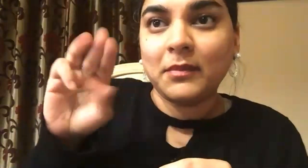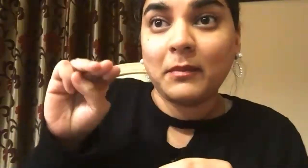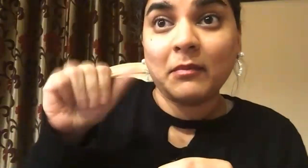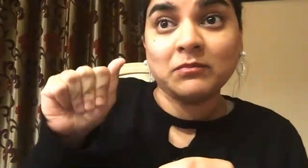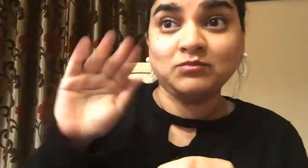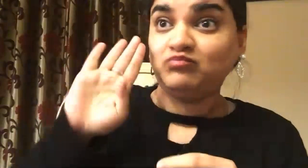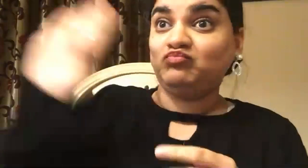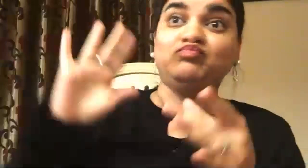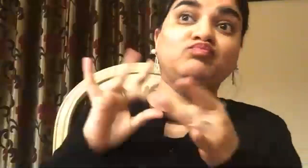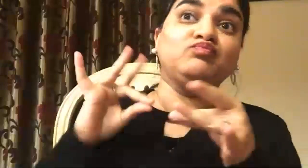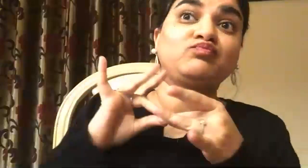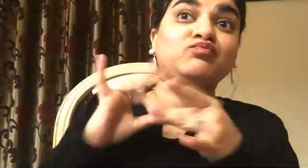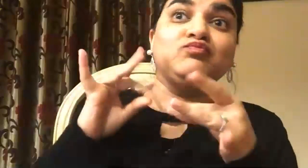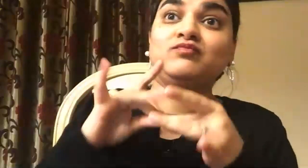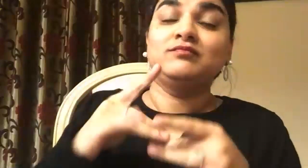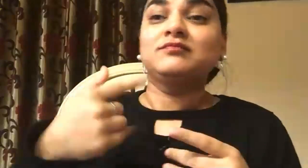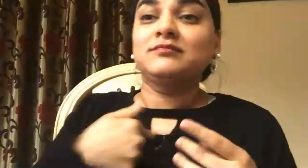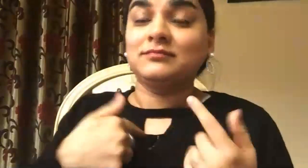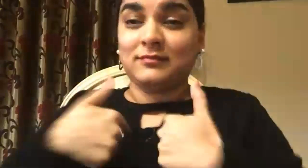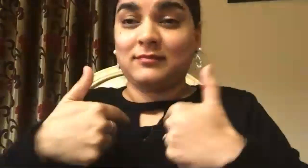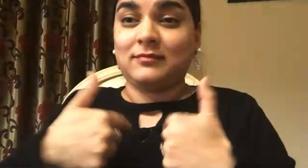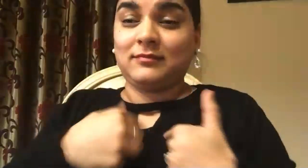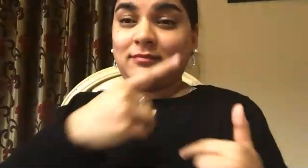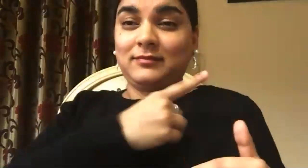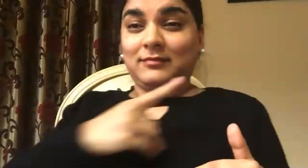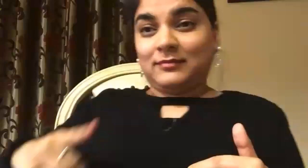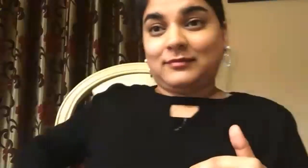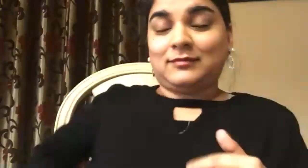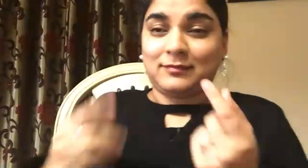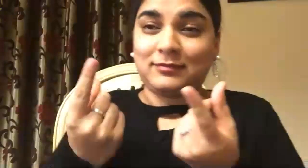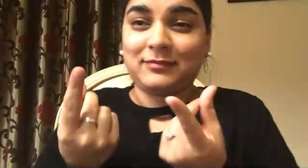I remember I stood next to President Obama during his speech,